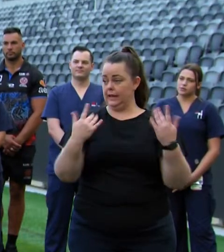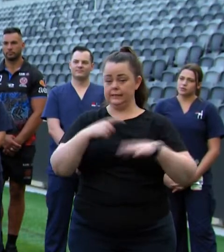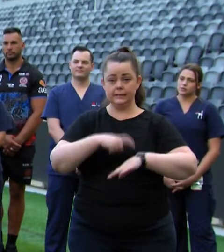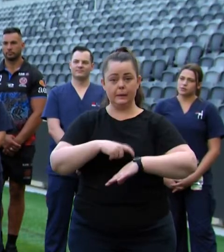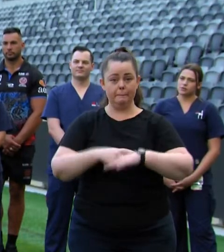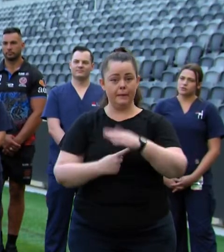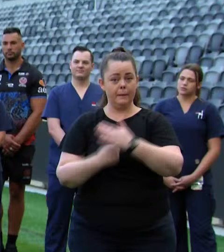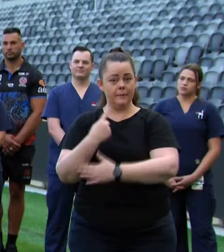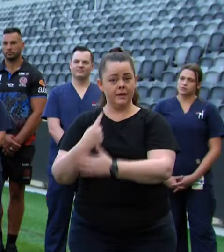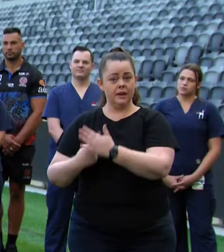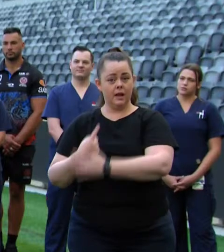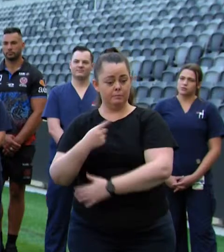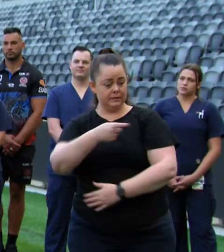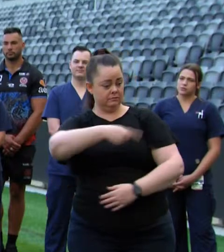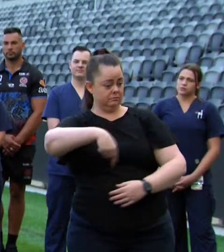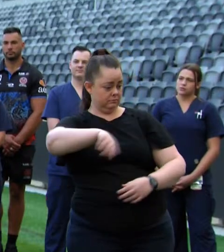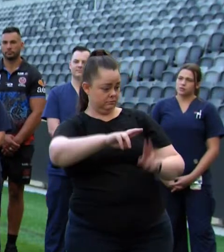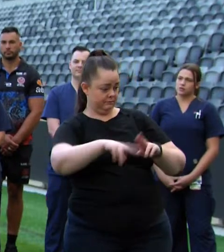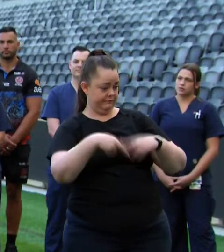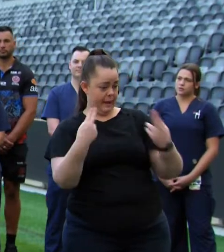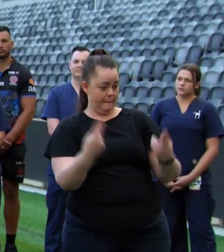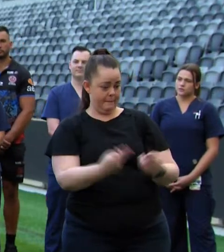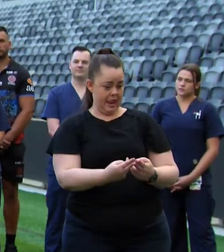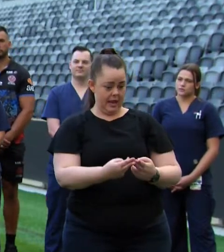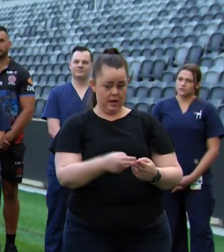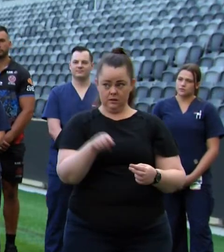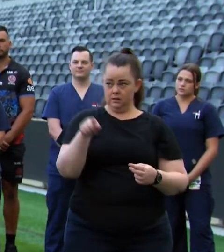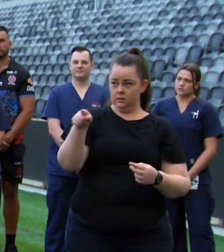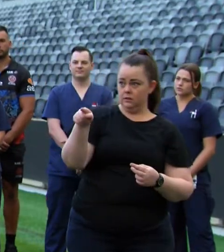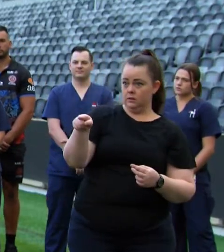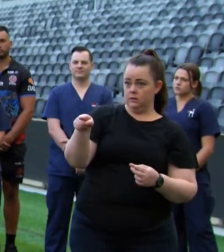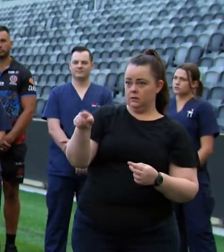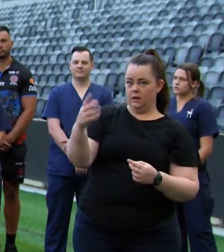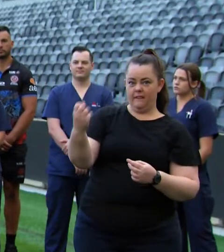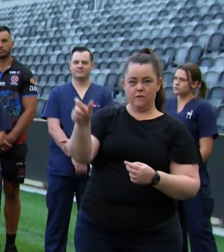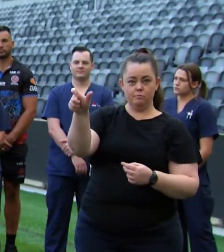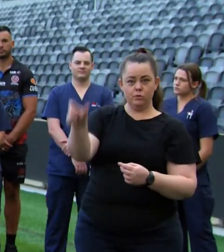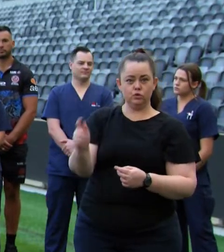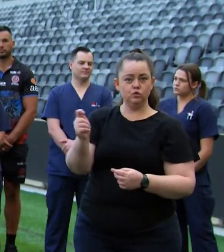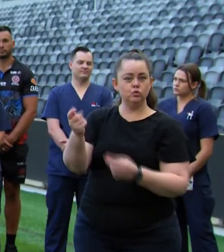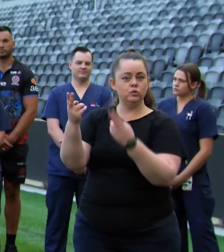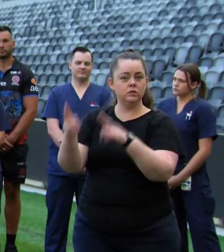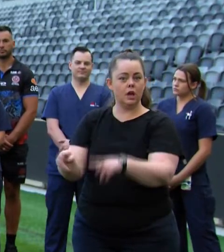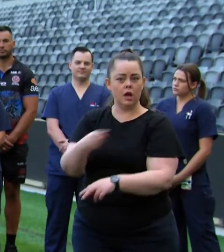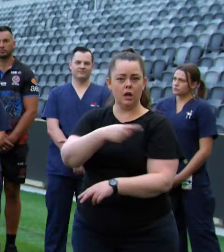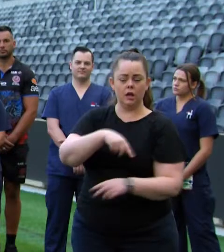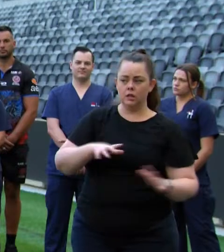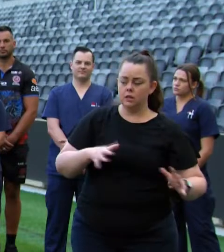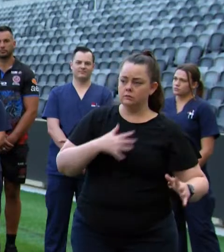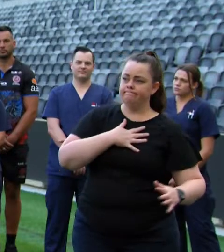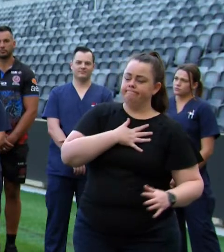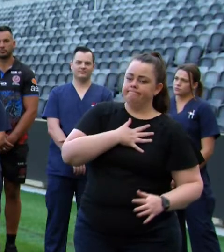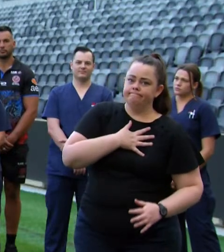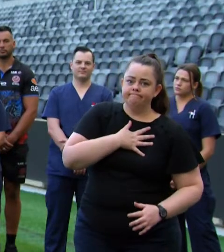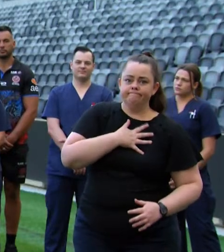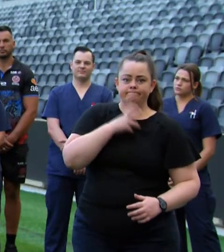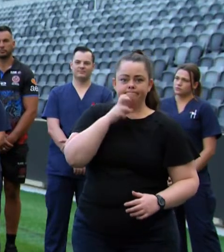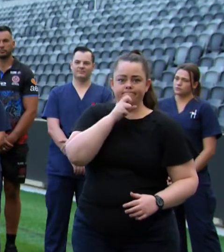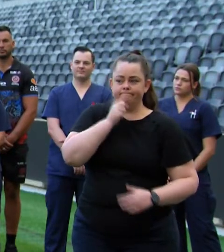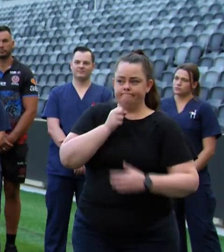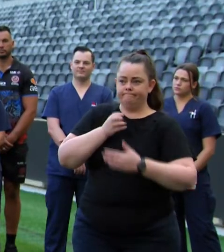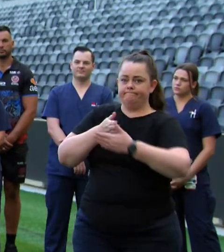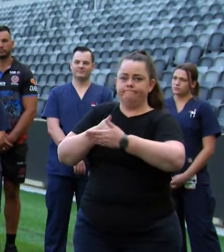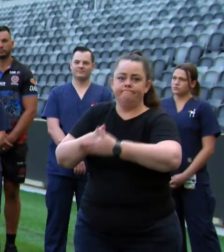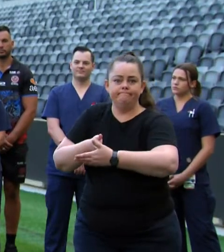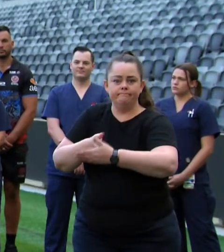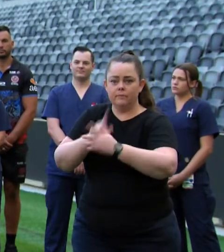who have had family members who are palliative or passing away, and it has been really quite horrible that there